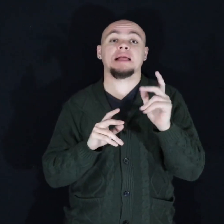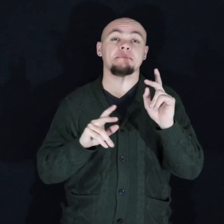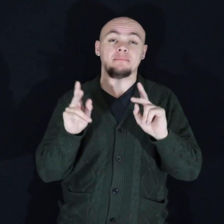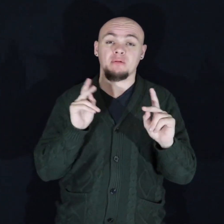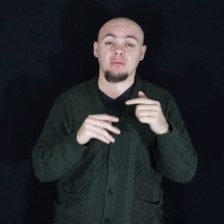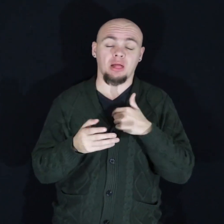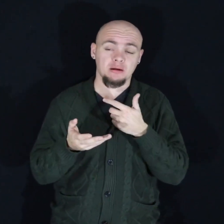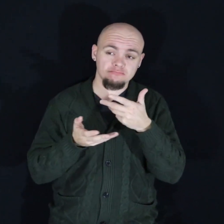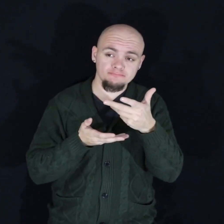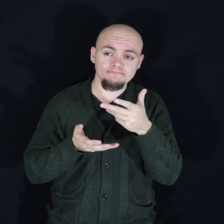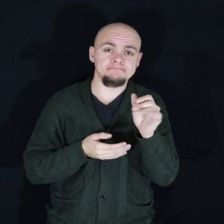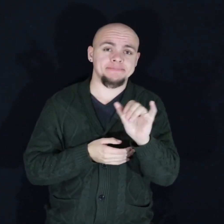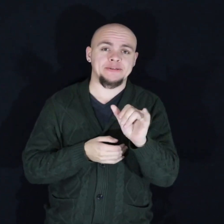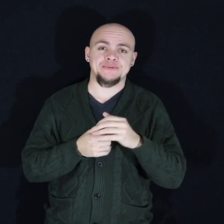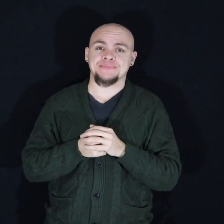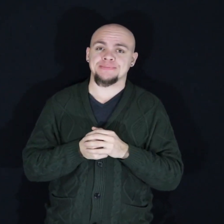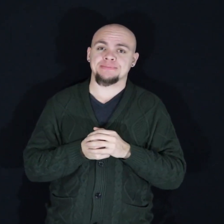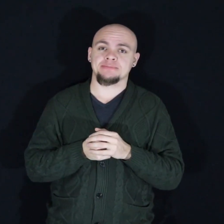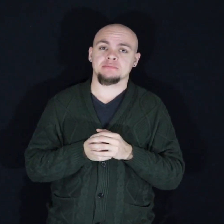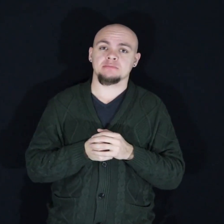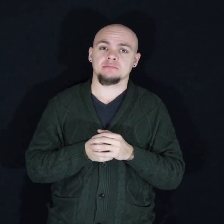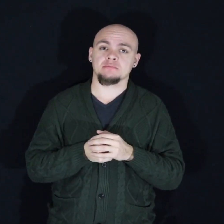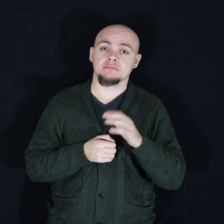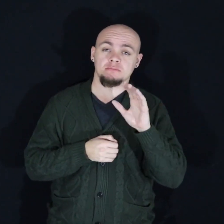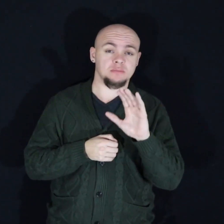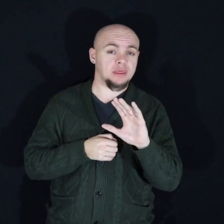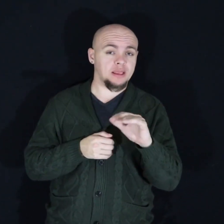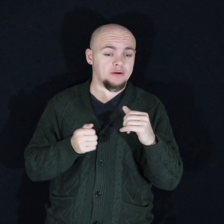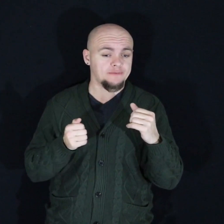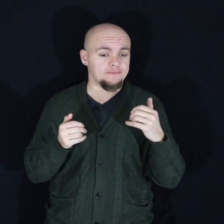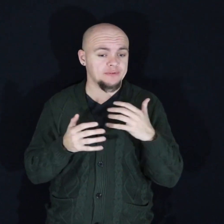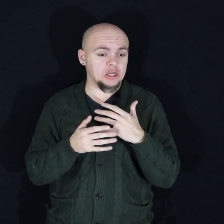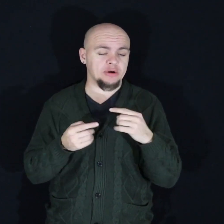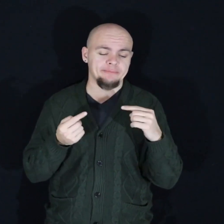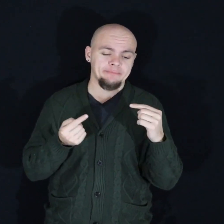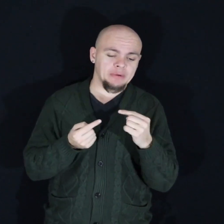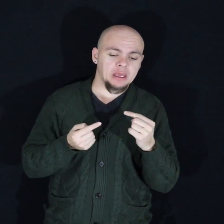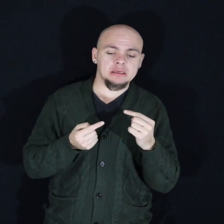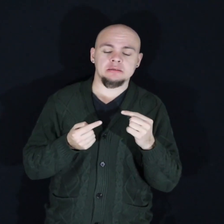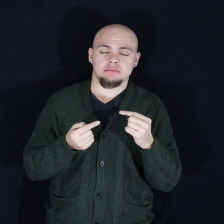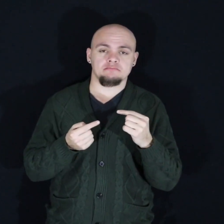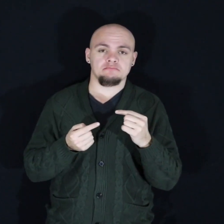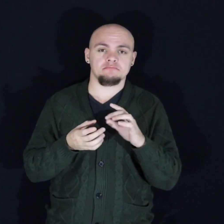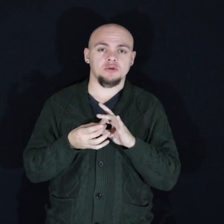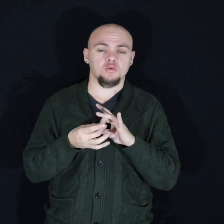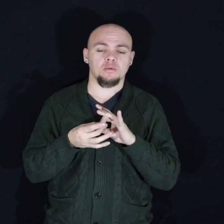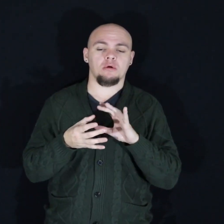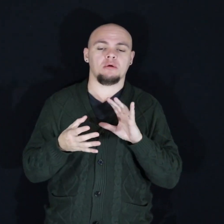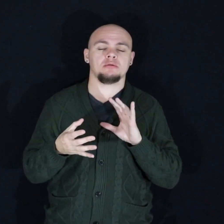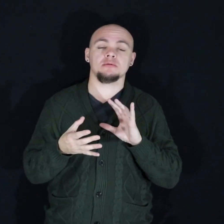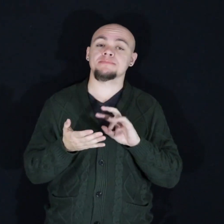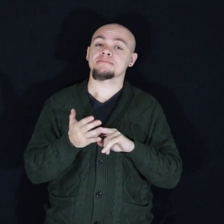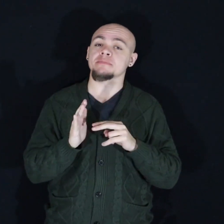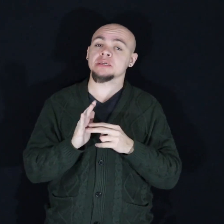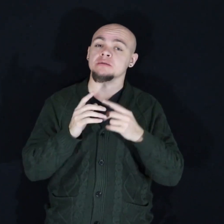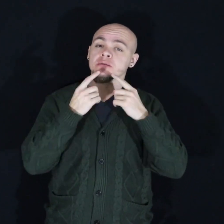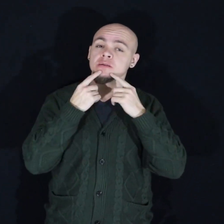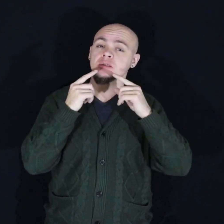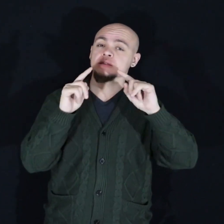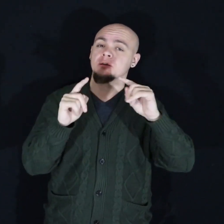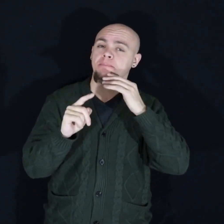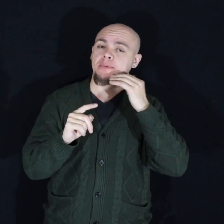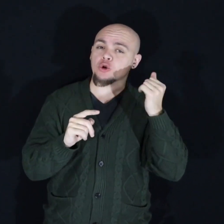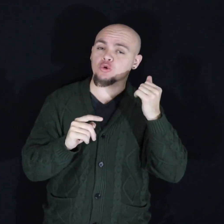people. So as I help them relieve their fear of pain, I help them have greater success